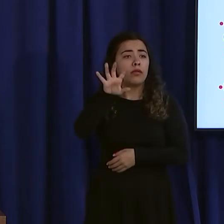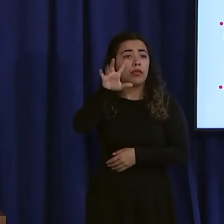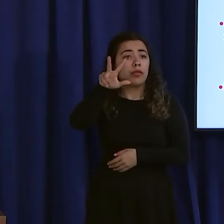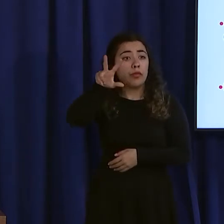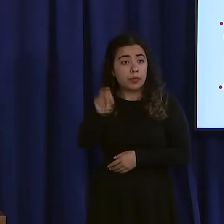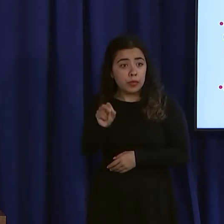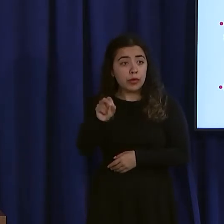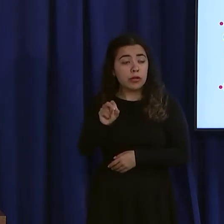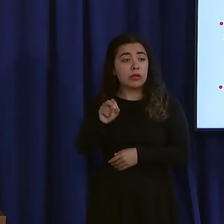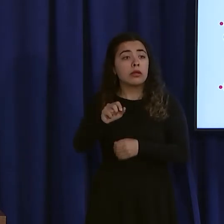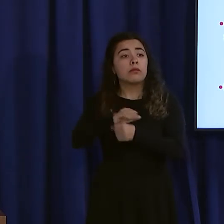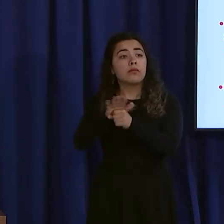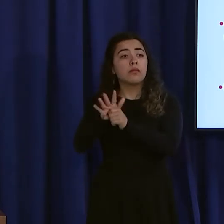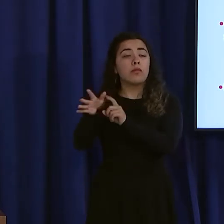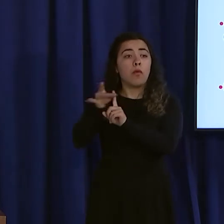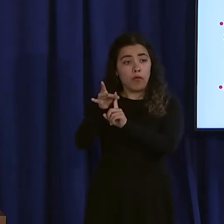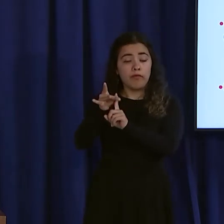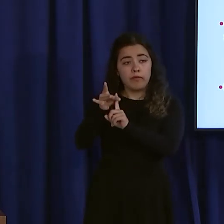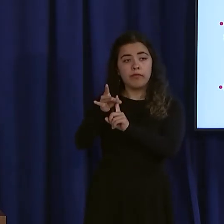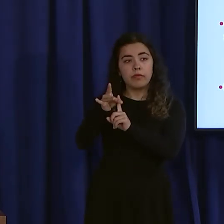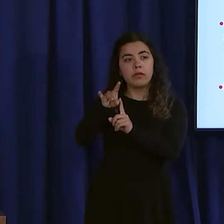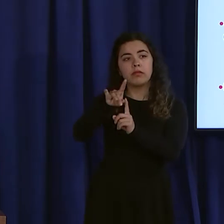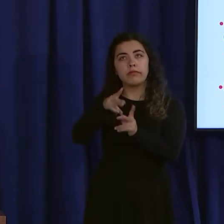COVID-related hospitalizations in Chicago residents.